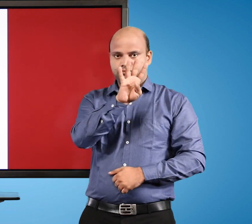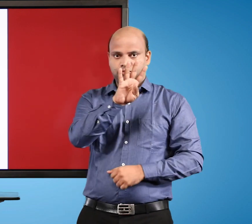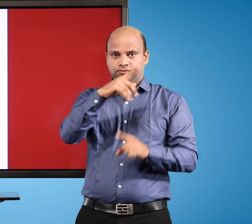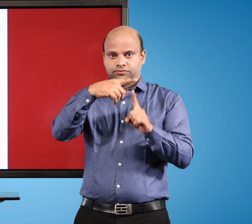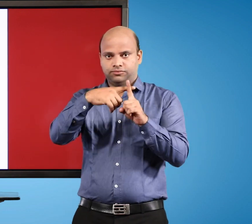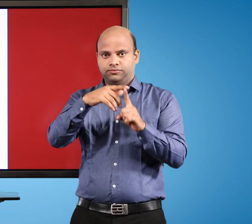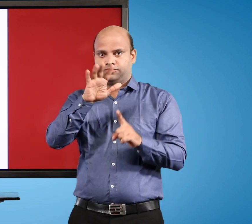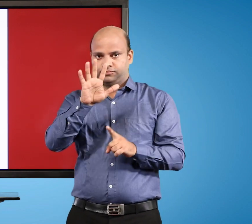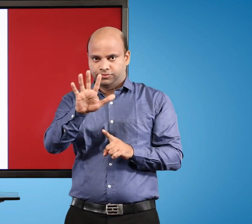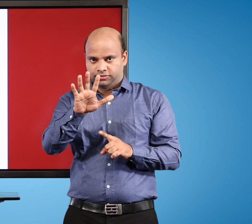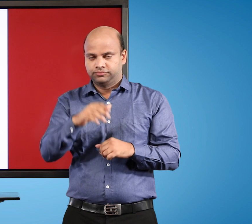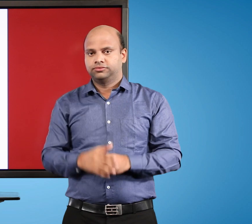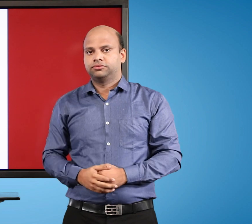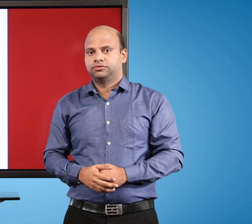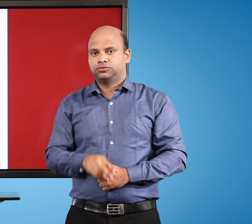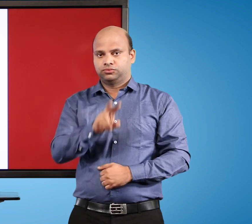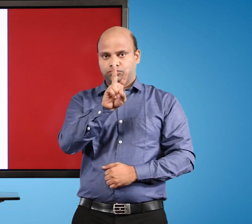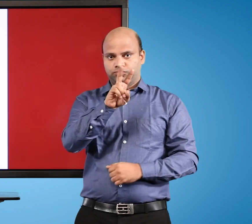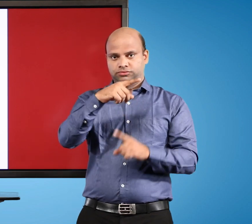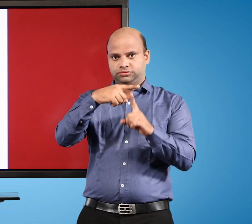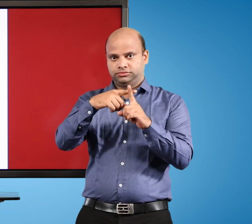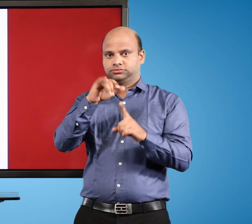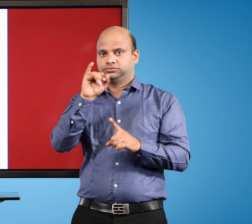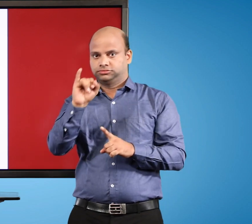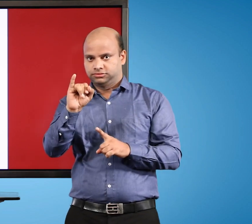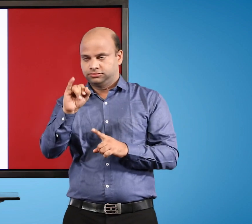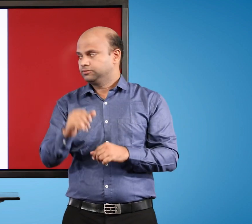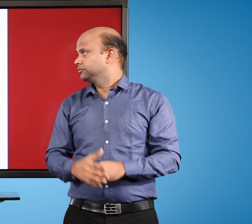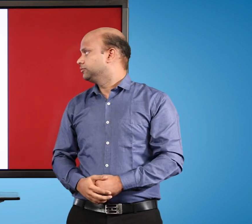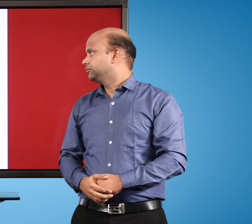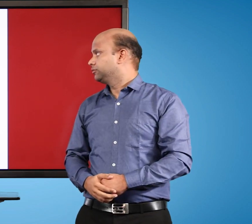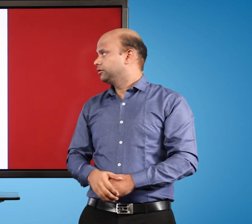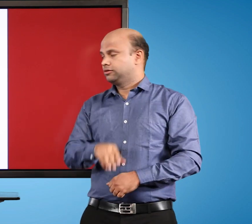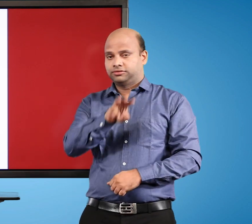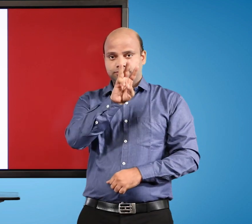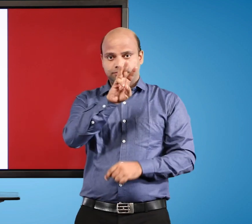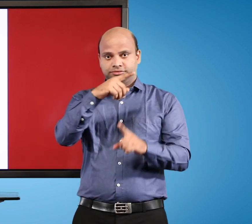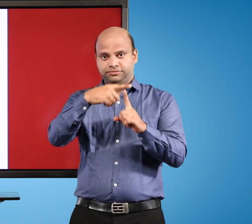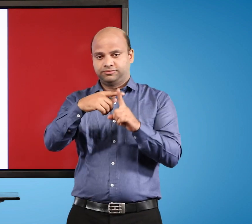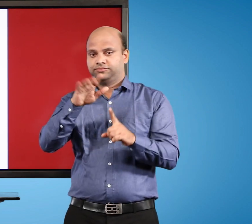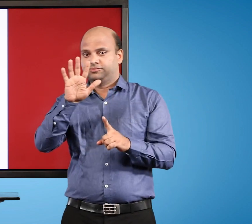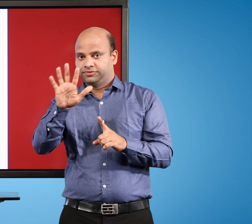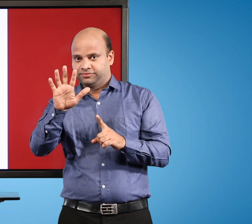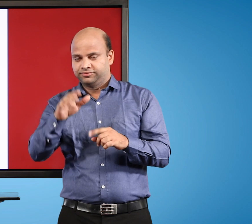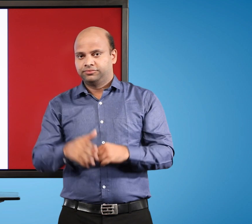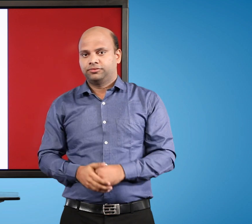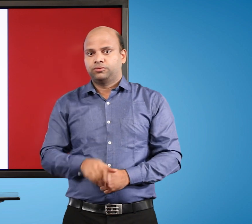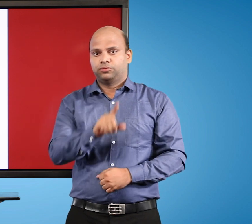Find 4 plus 5, 2 plus 6, 3 plus 5,